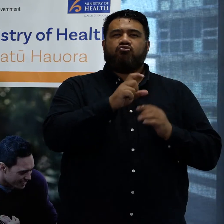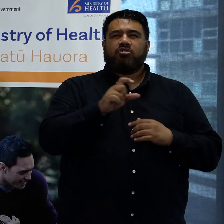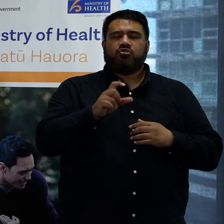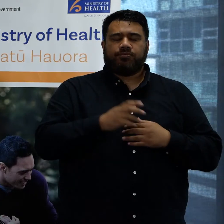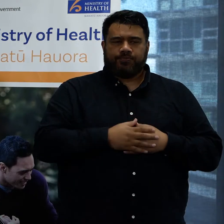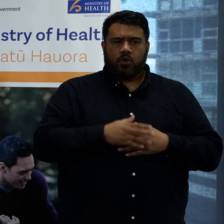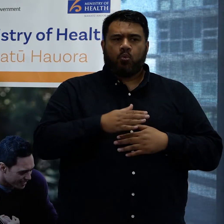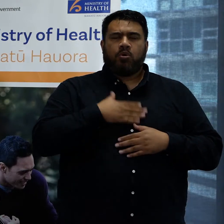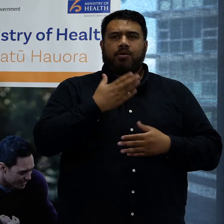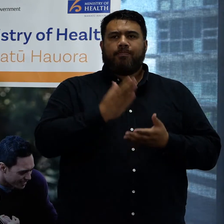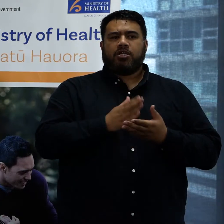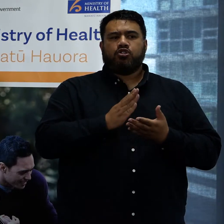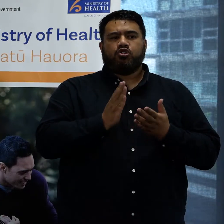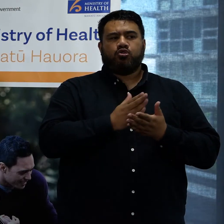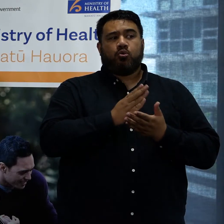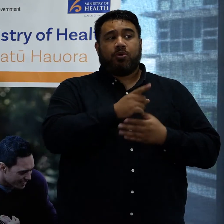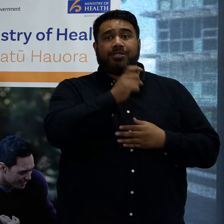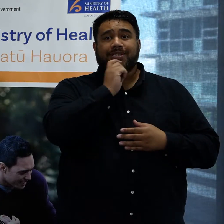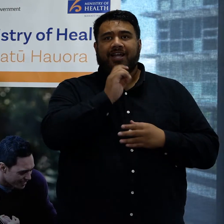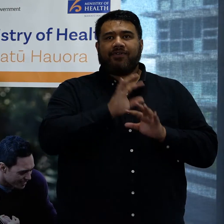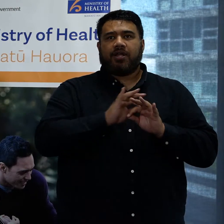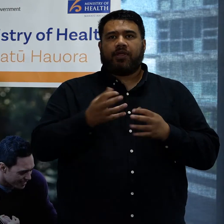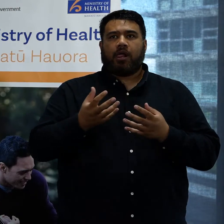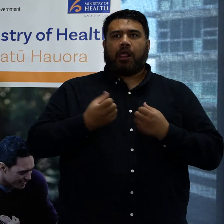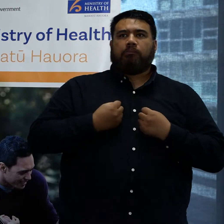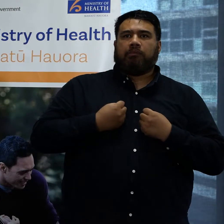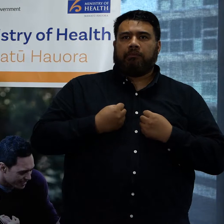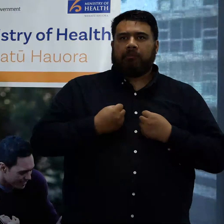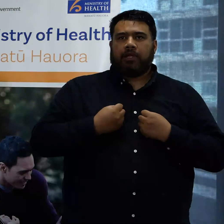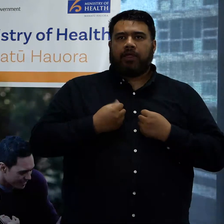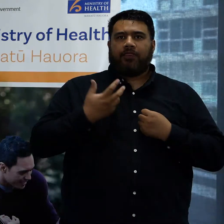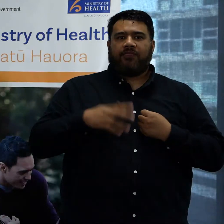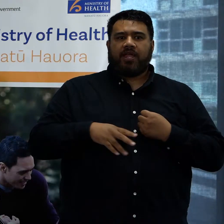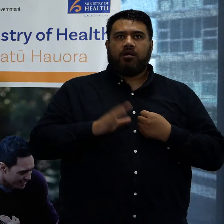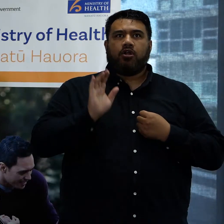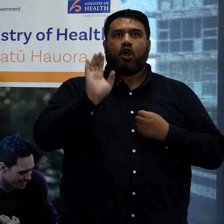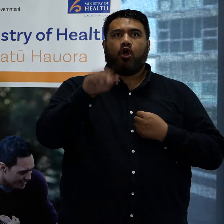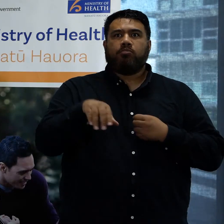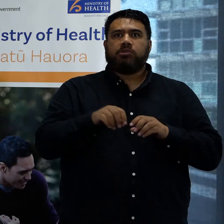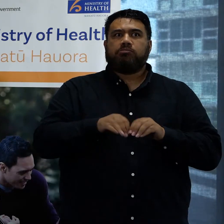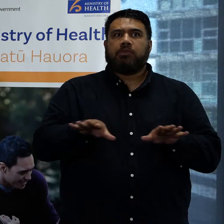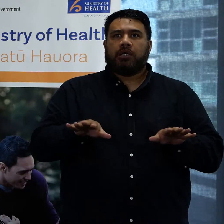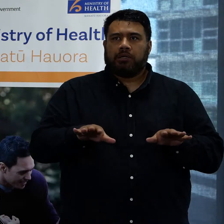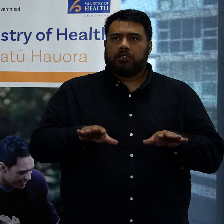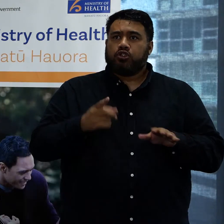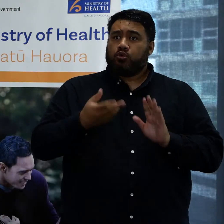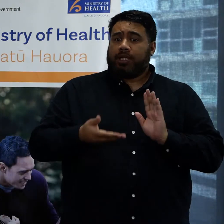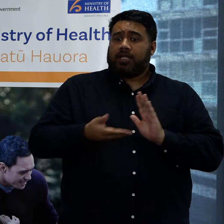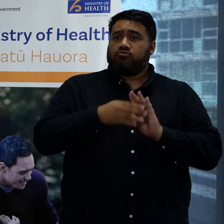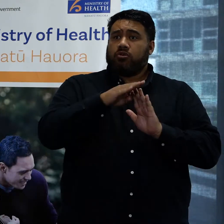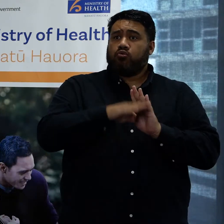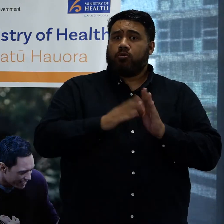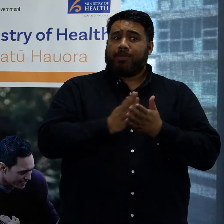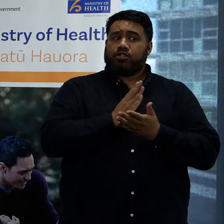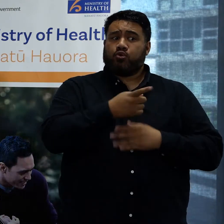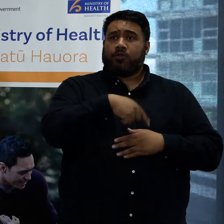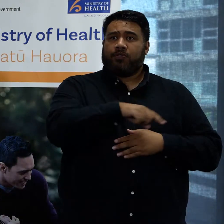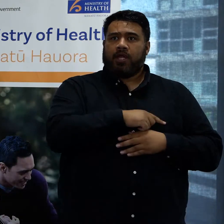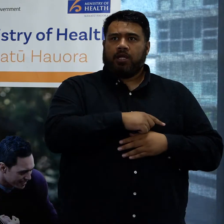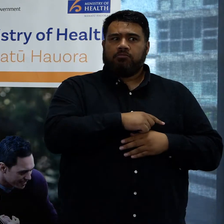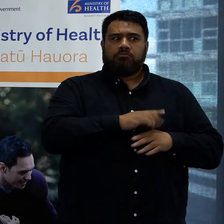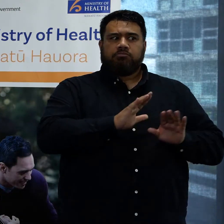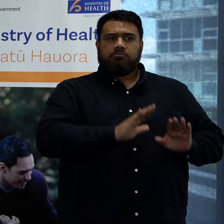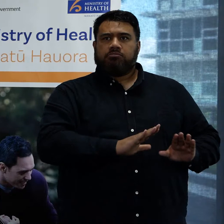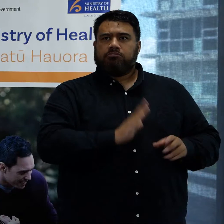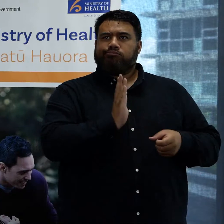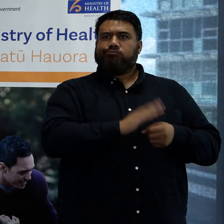going to pick this virus up and potentially spread it into the community? Are there any additional measures being put in place at the moment? So the measures